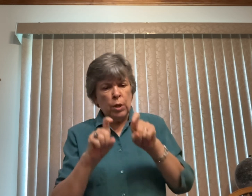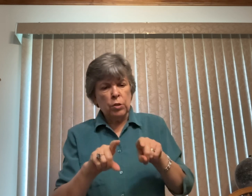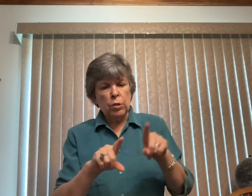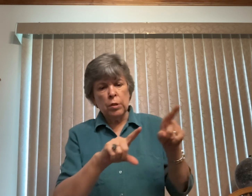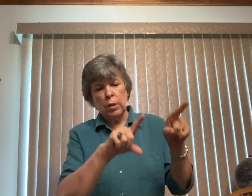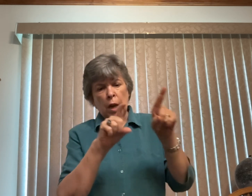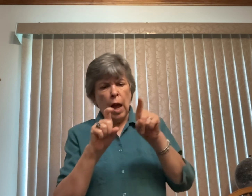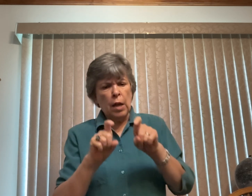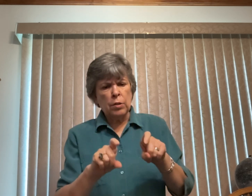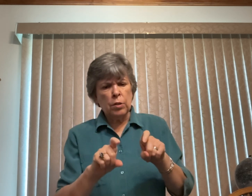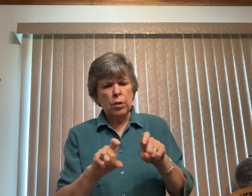question. Ask